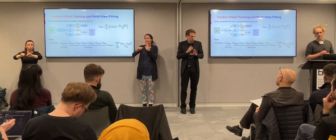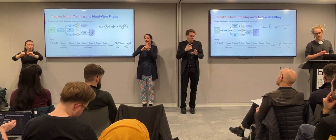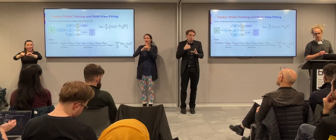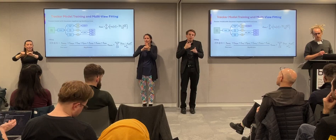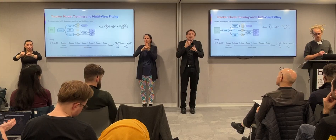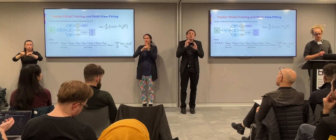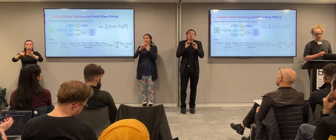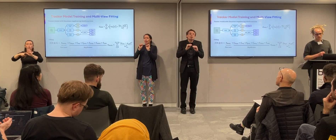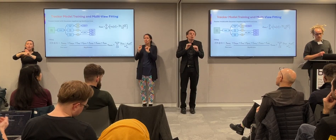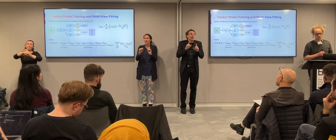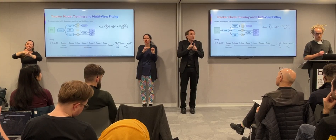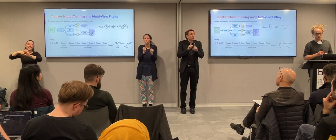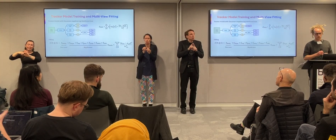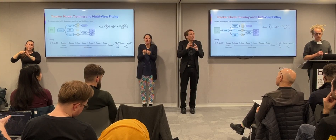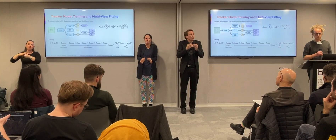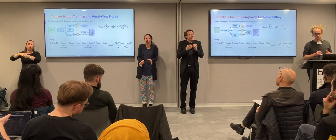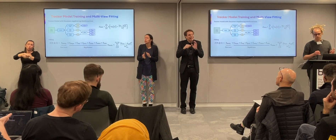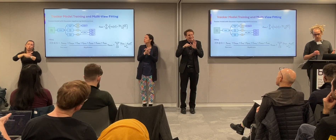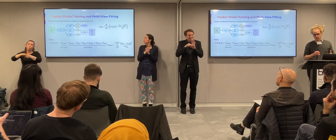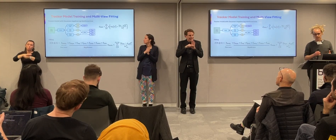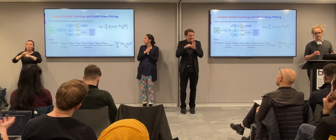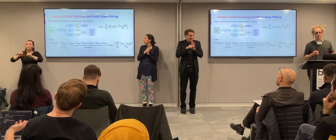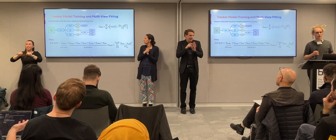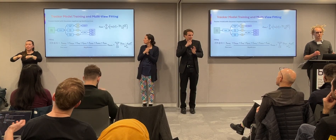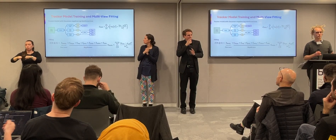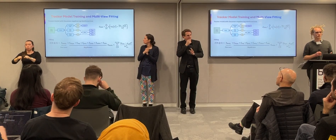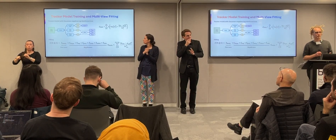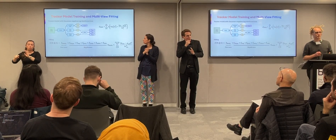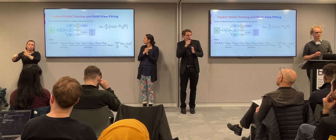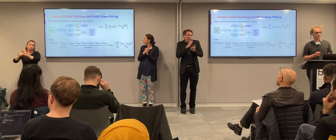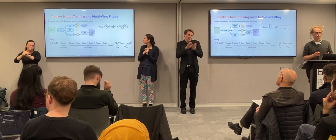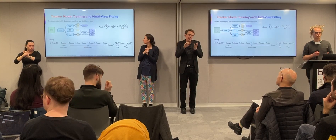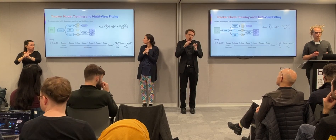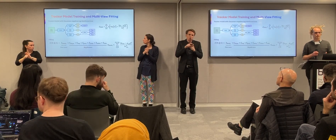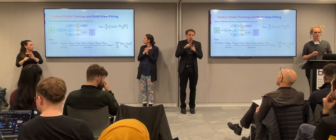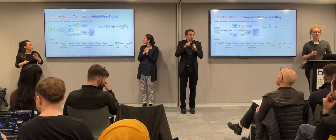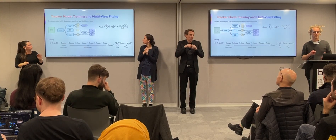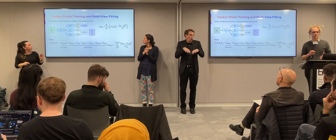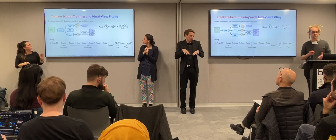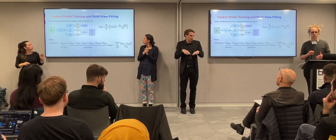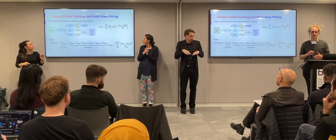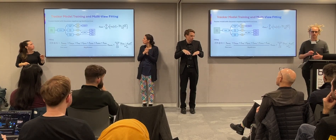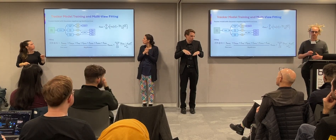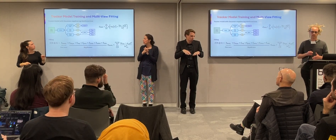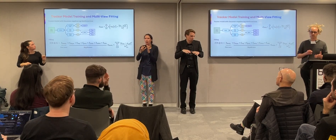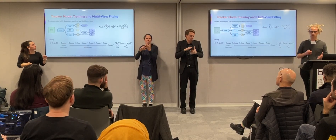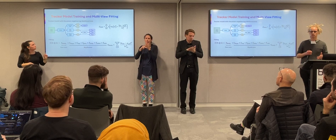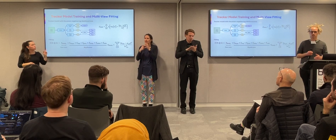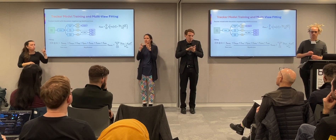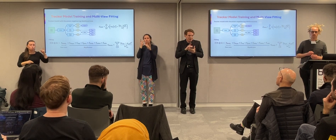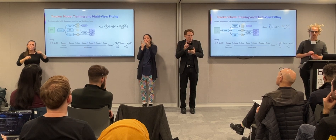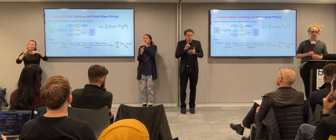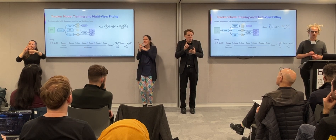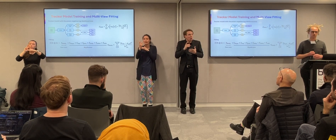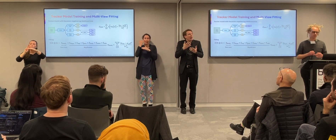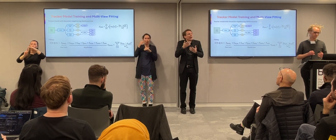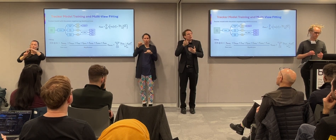log likelihood loss, which has the advantage that it essentially predicts the